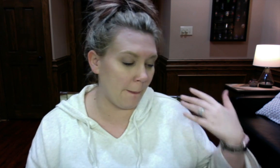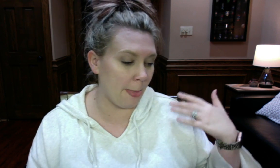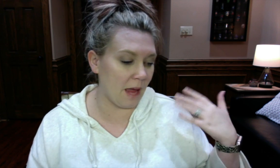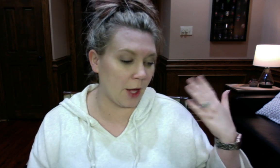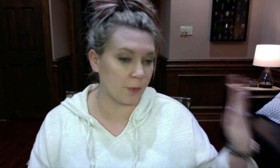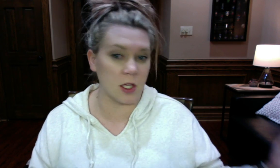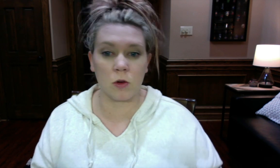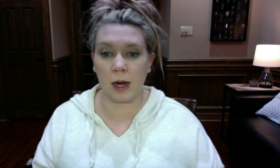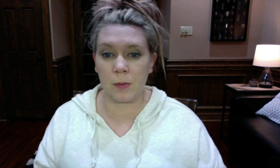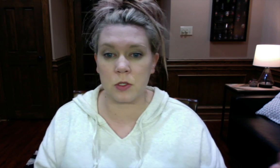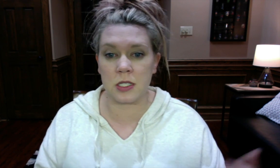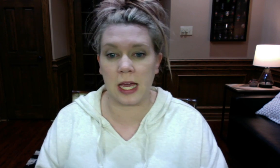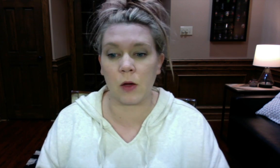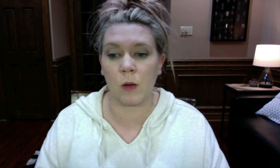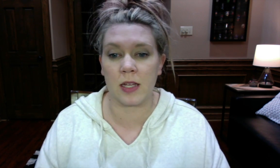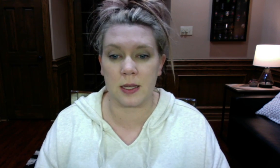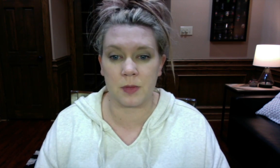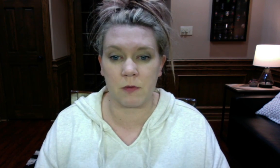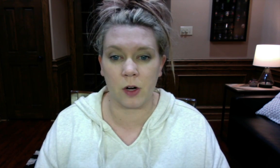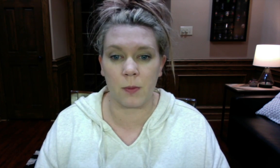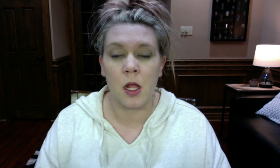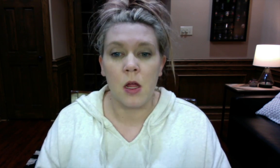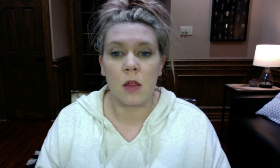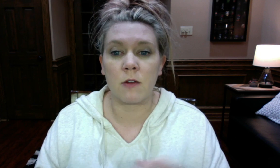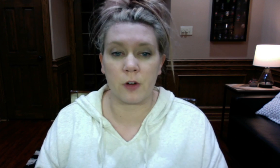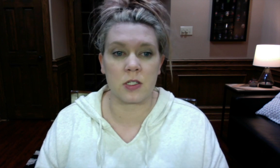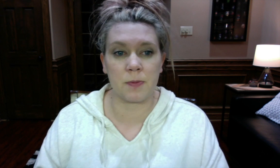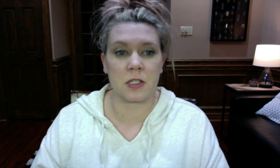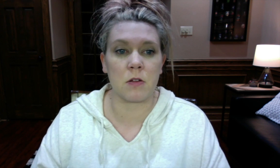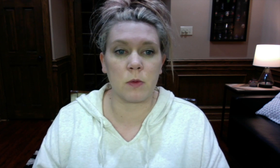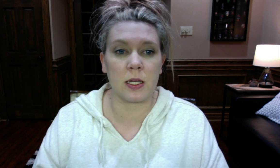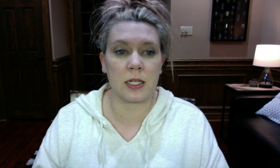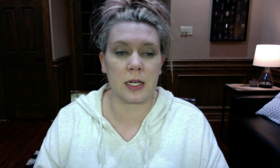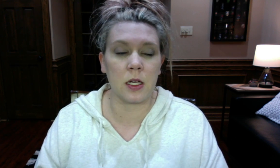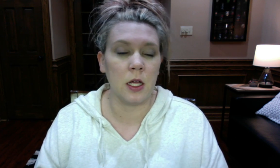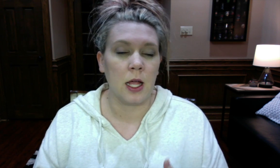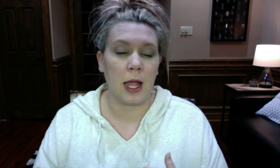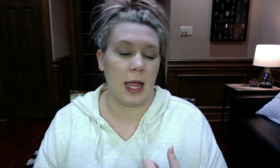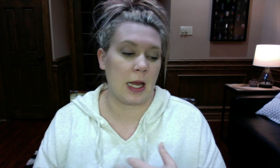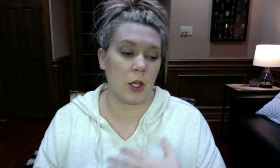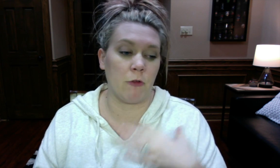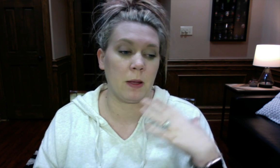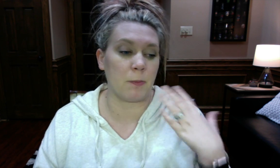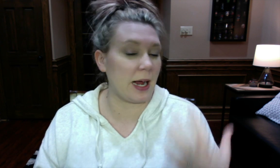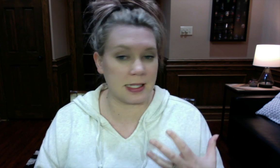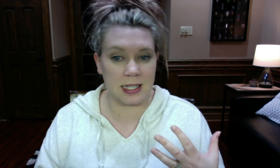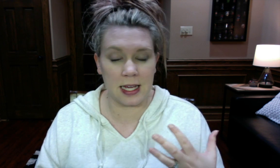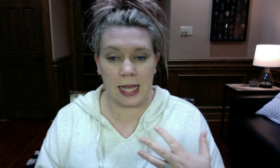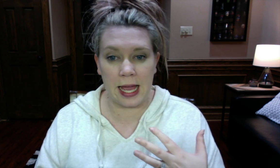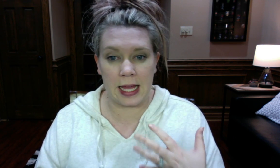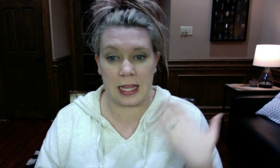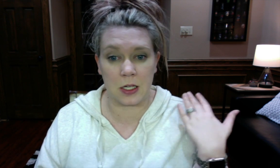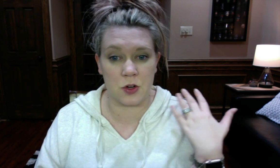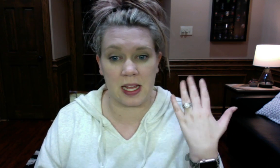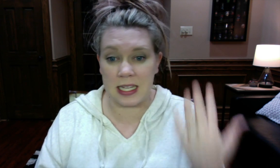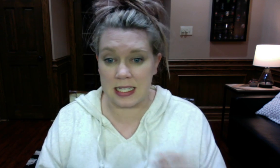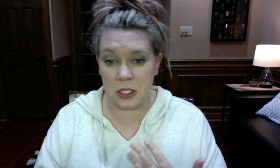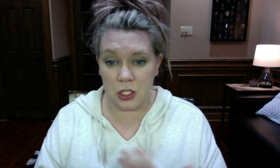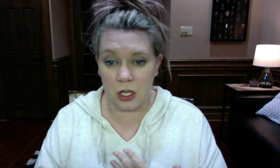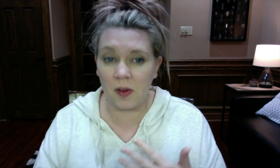I hope that you were able to take away something from the first episode that we did, and you've been practicing, and things are making sense to you. If